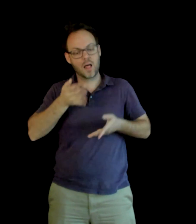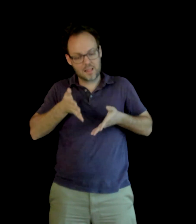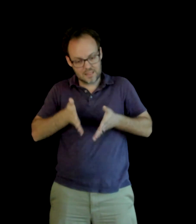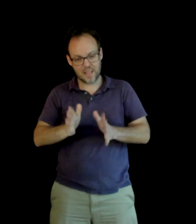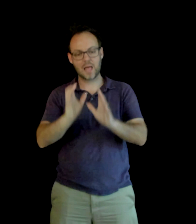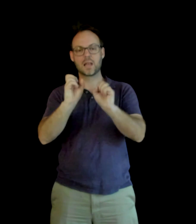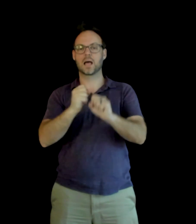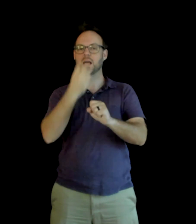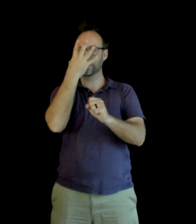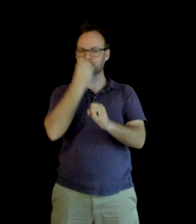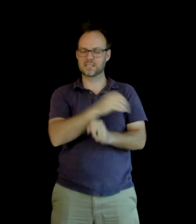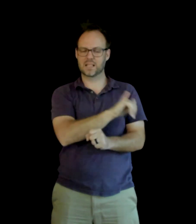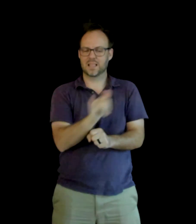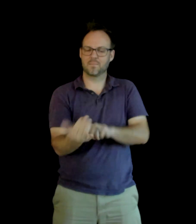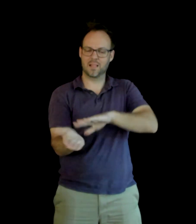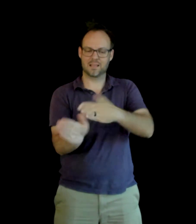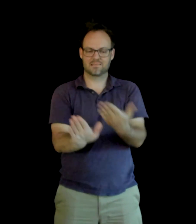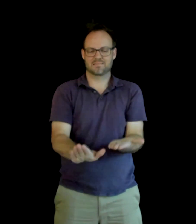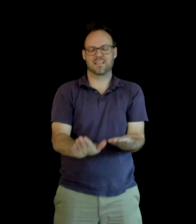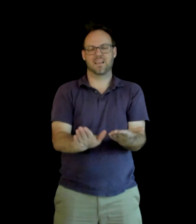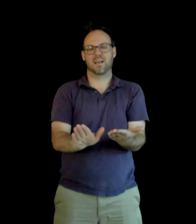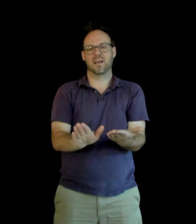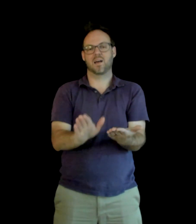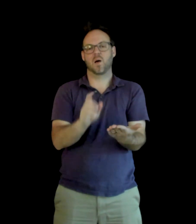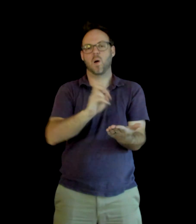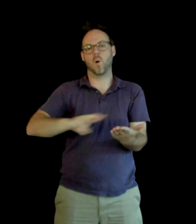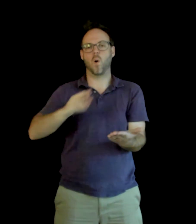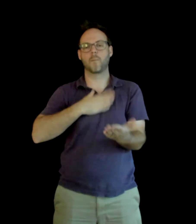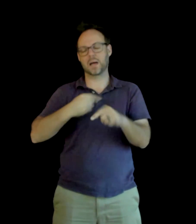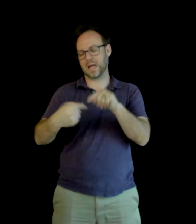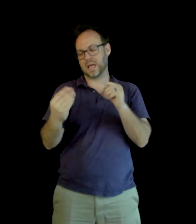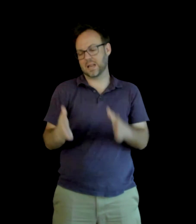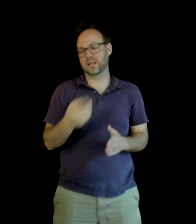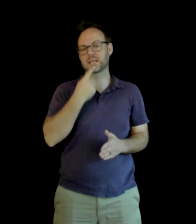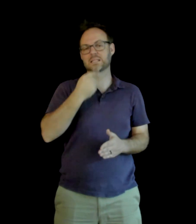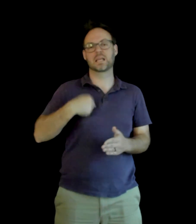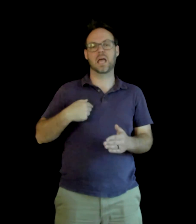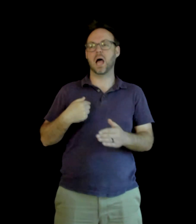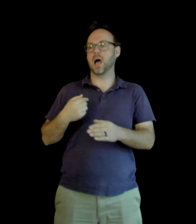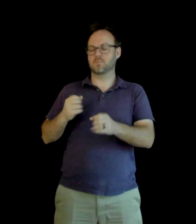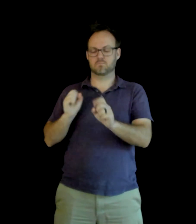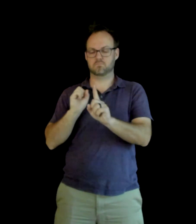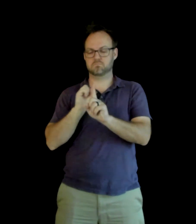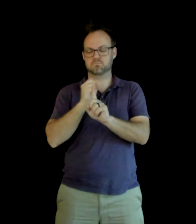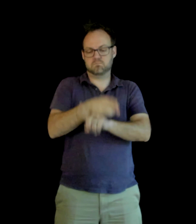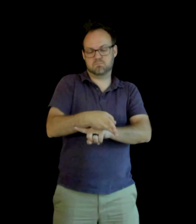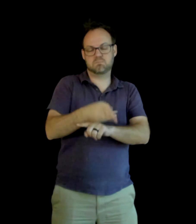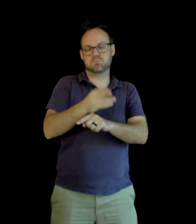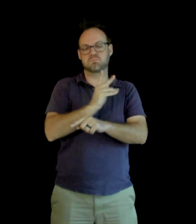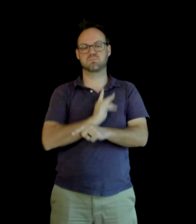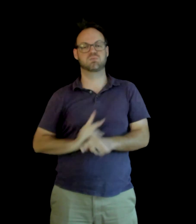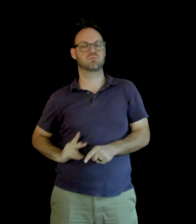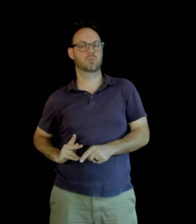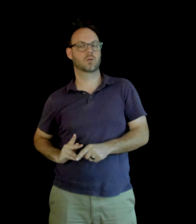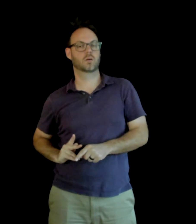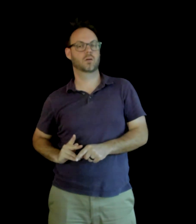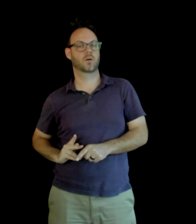eyes, lest I sleep the sleep of death, lest my enemy say I have prevailed over him, lest